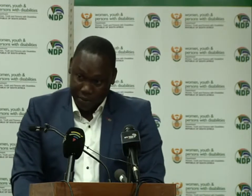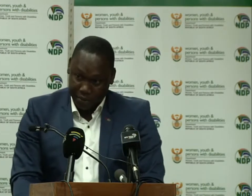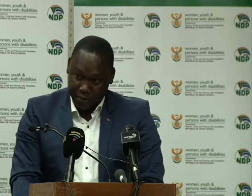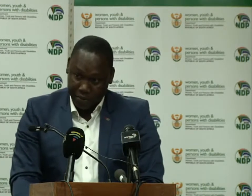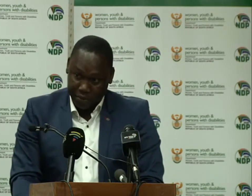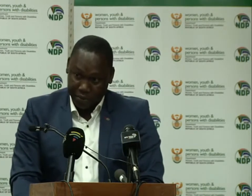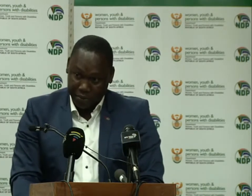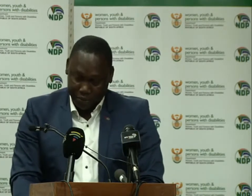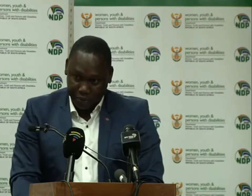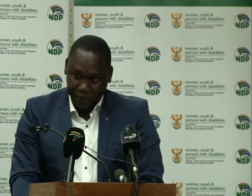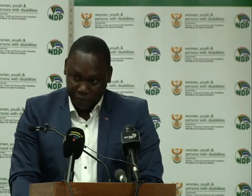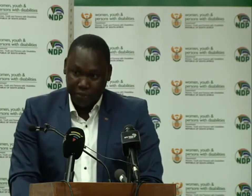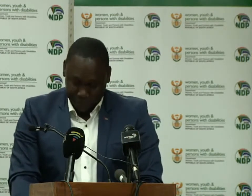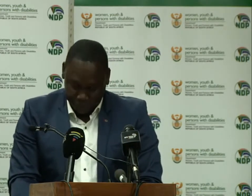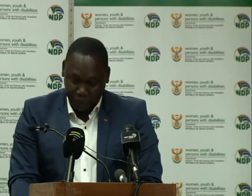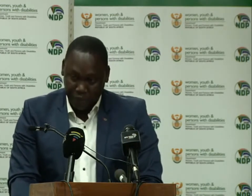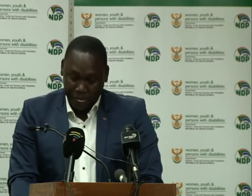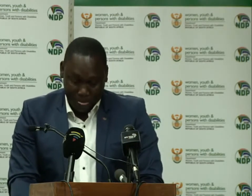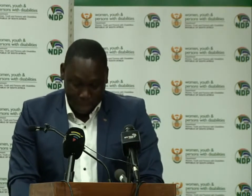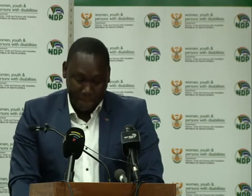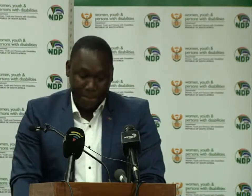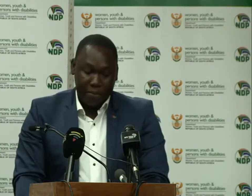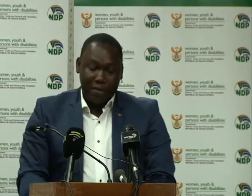Again, in support of the GBV,